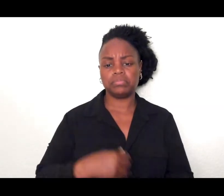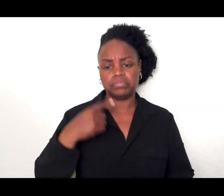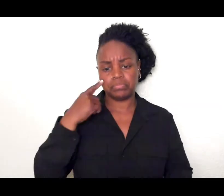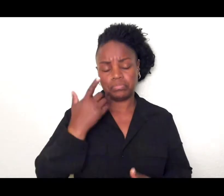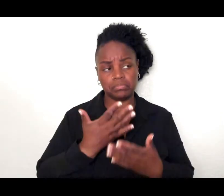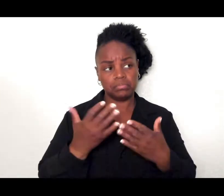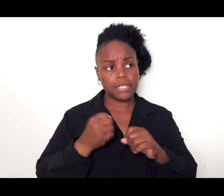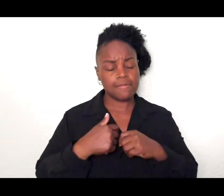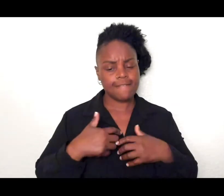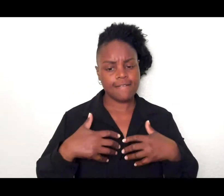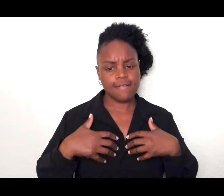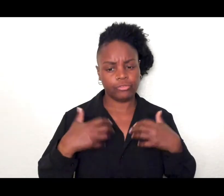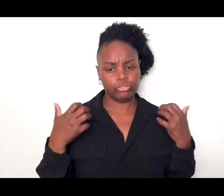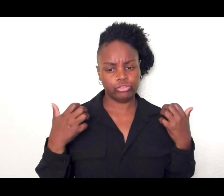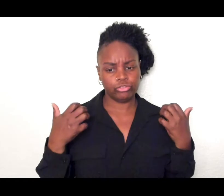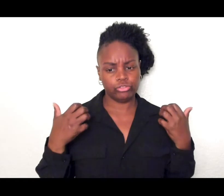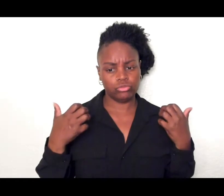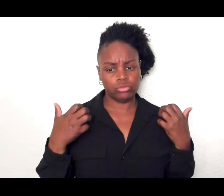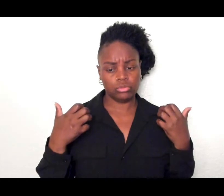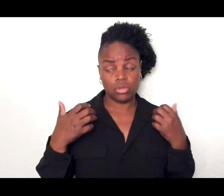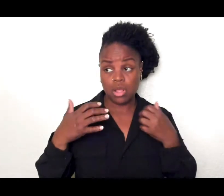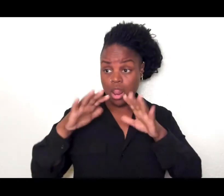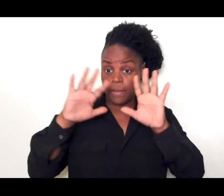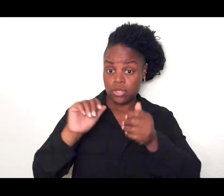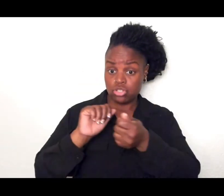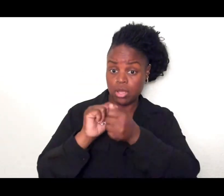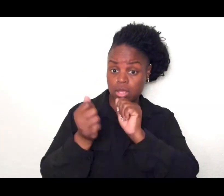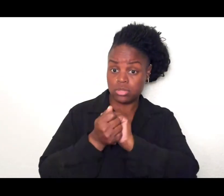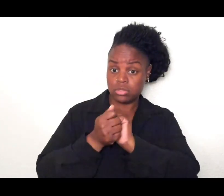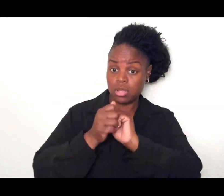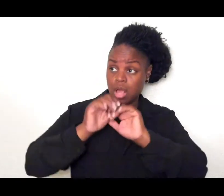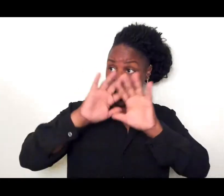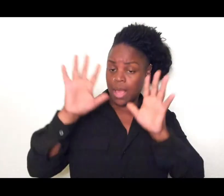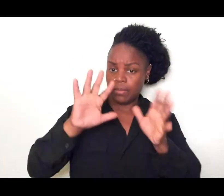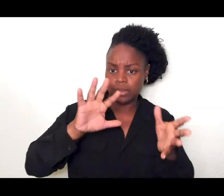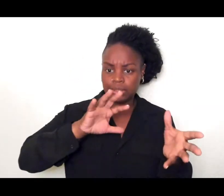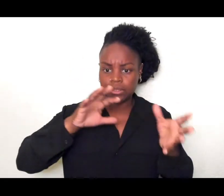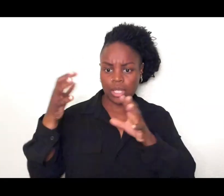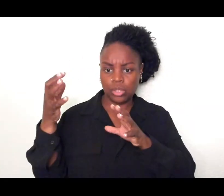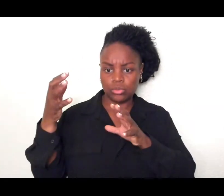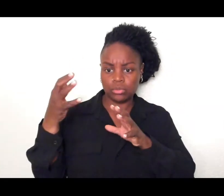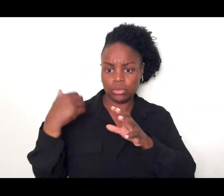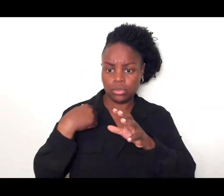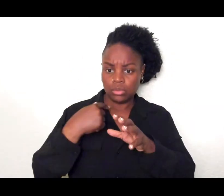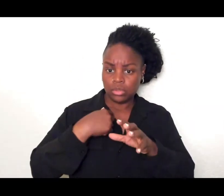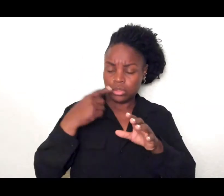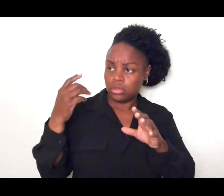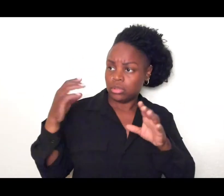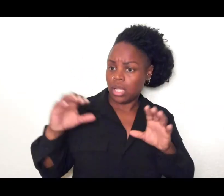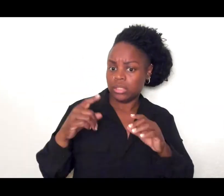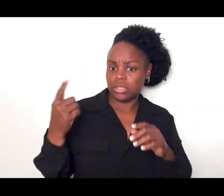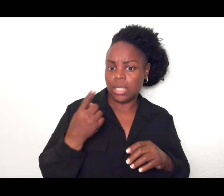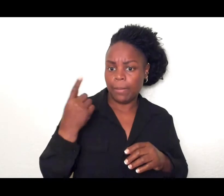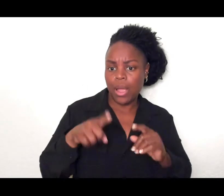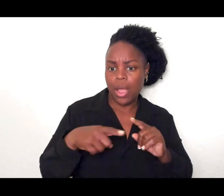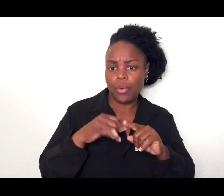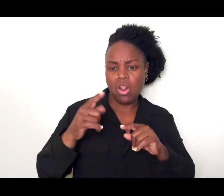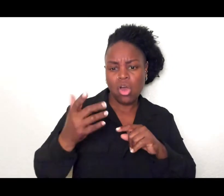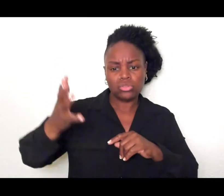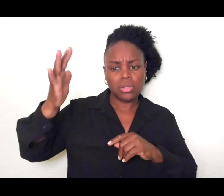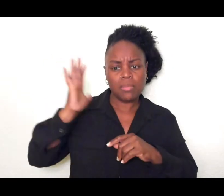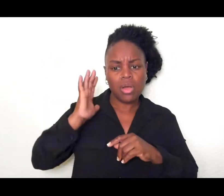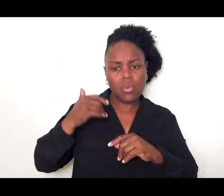always powerful and to be respected no matter where I was. And it felt lonely, surrounded by people